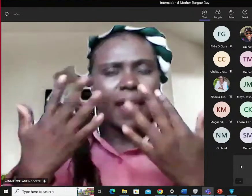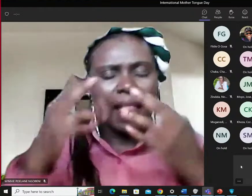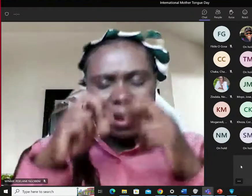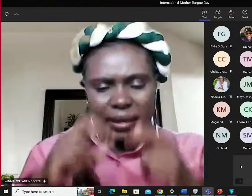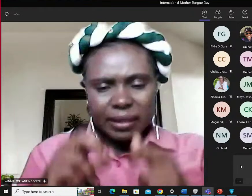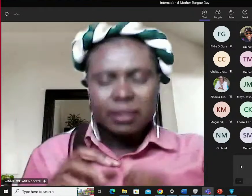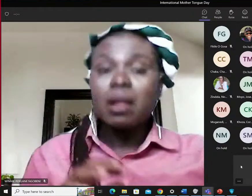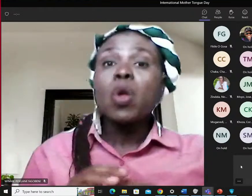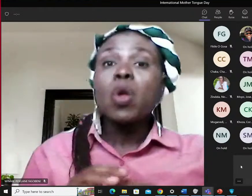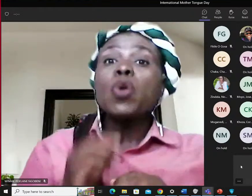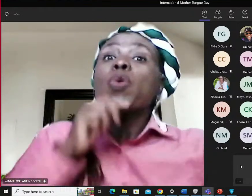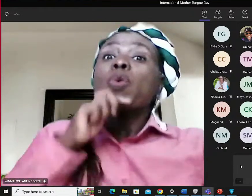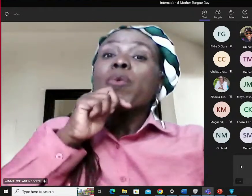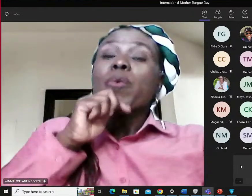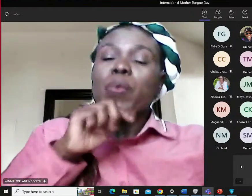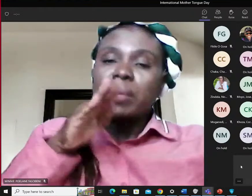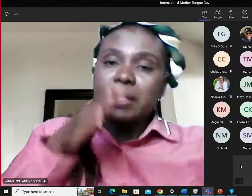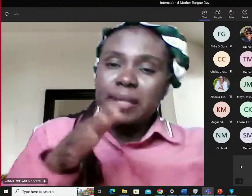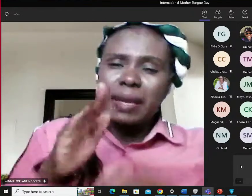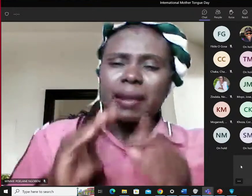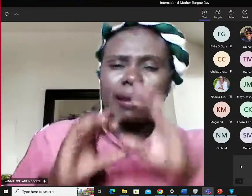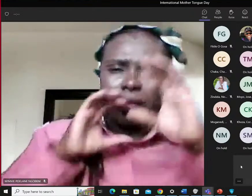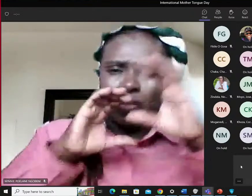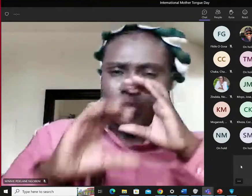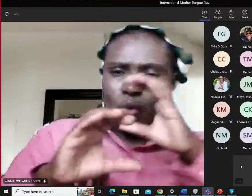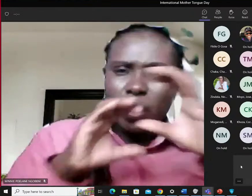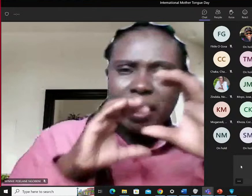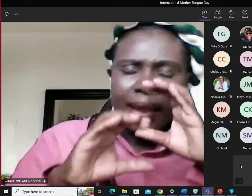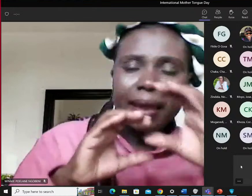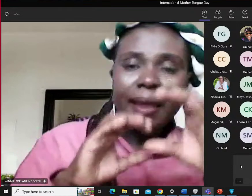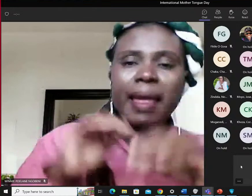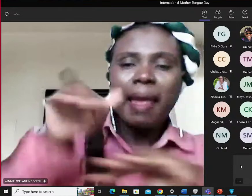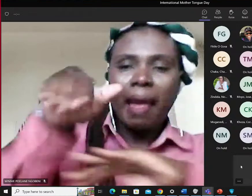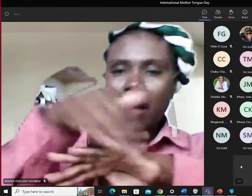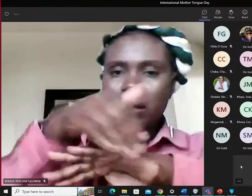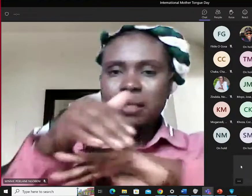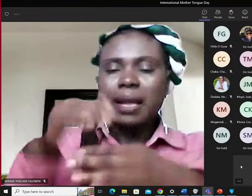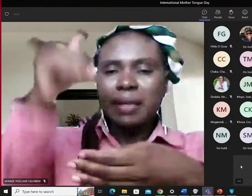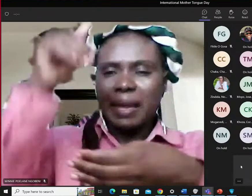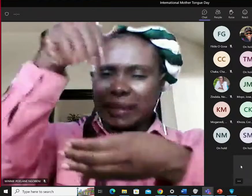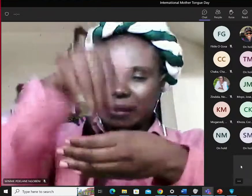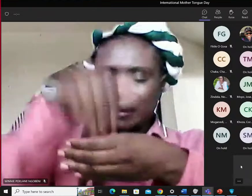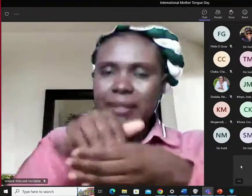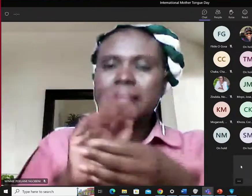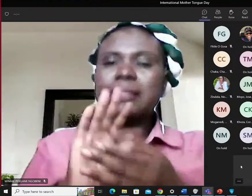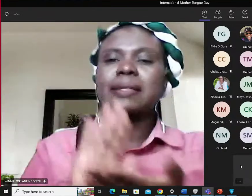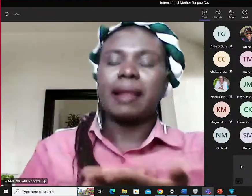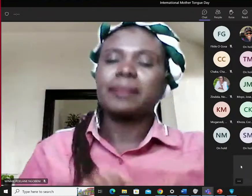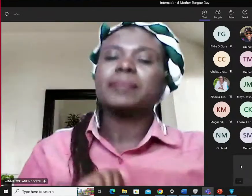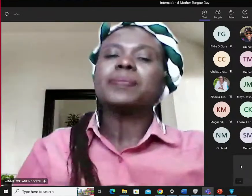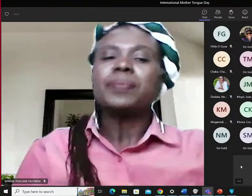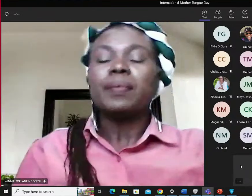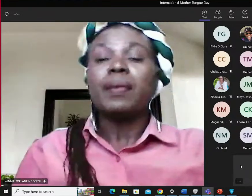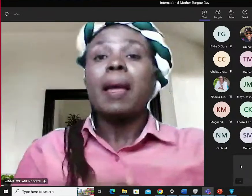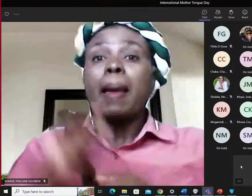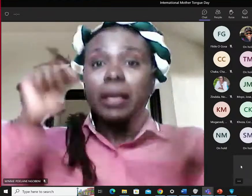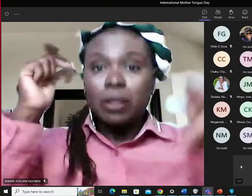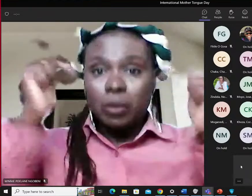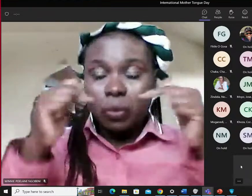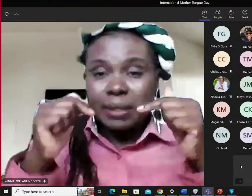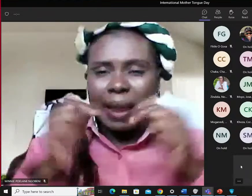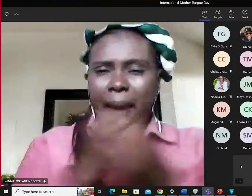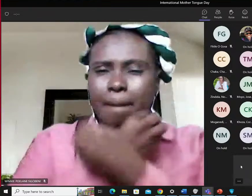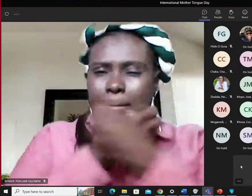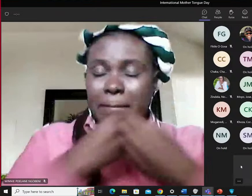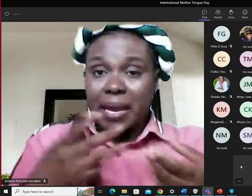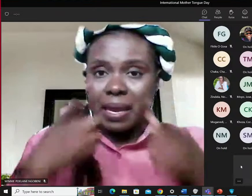these languages in communication, internal and external. But today, since the theme is multilingual education, I will